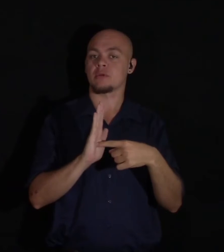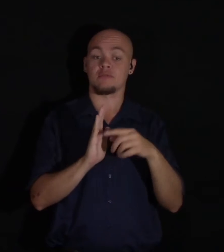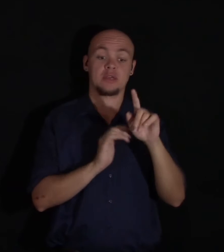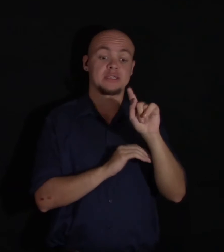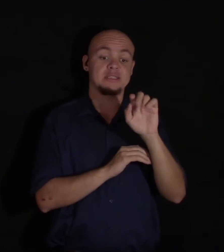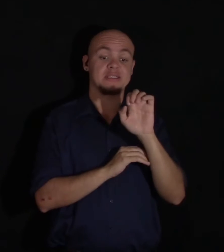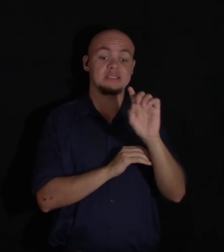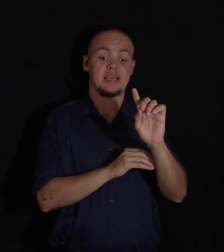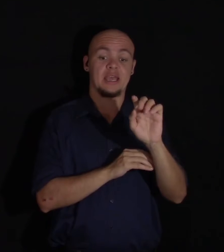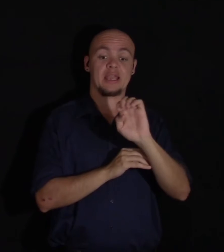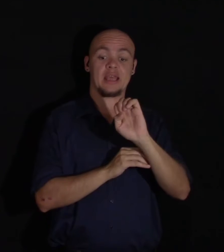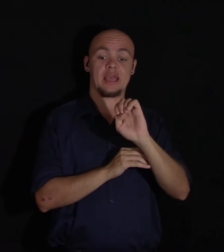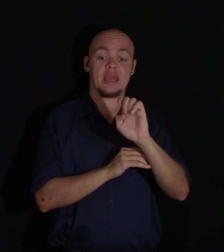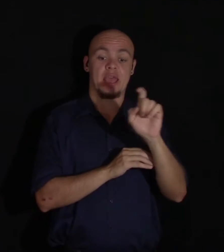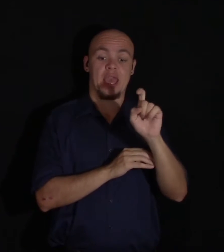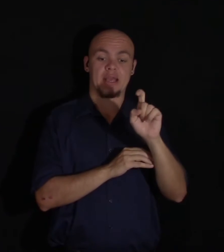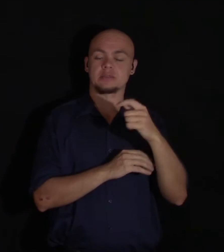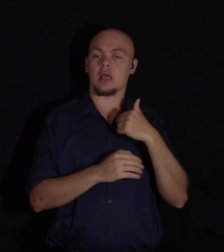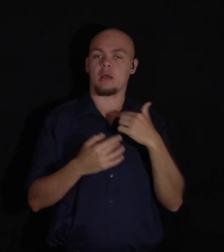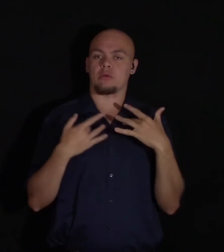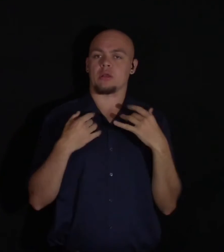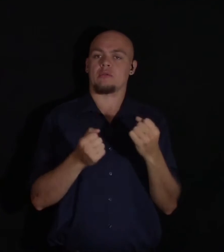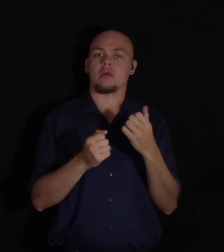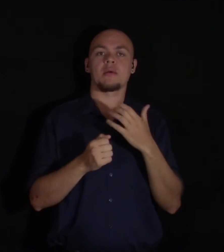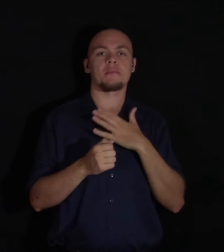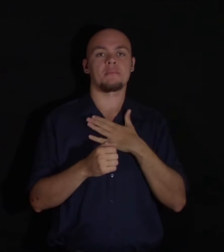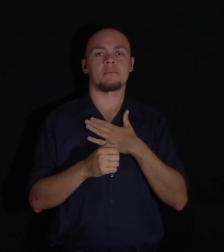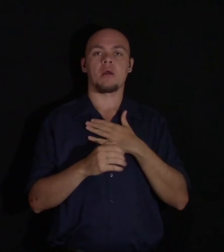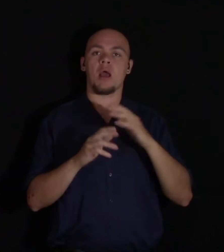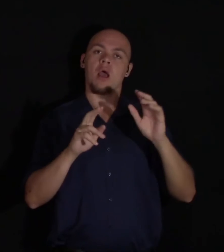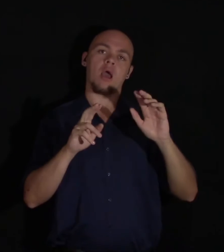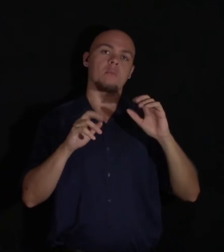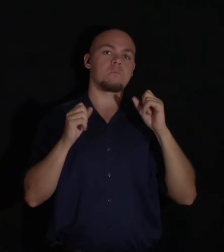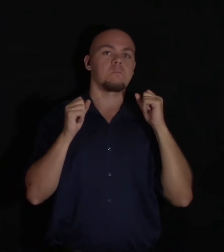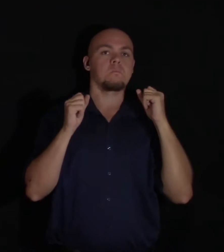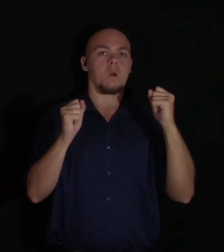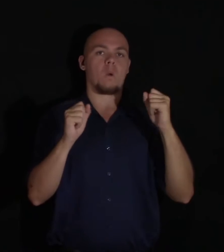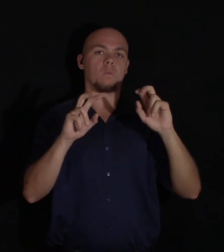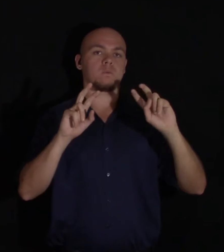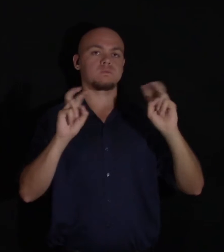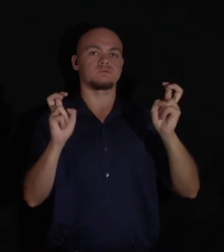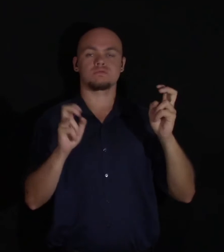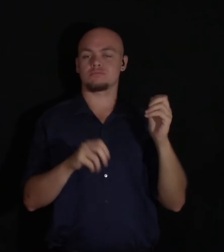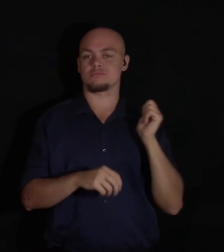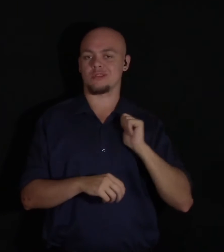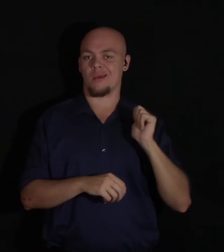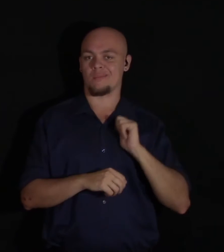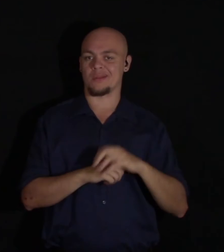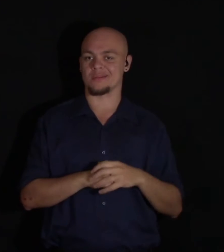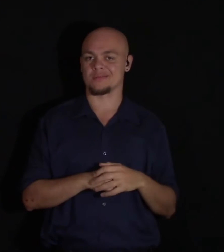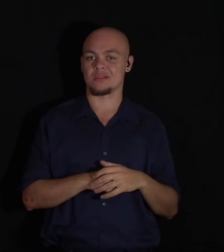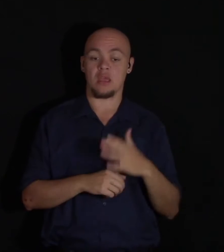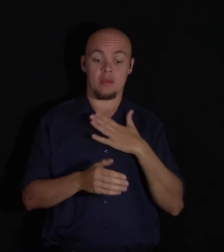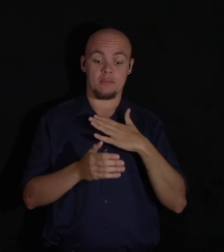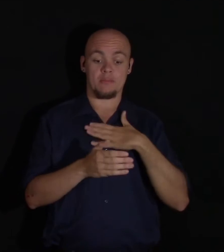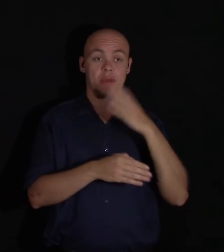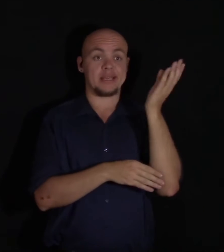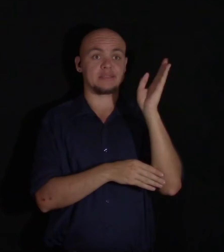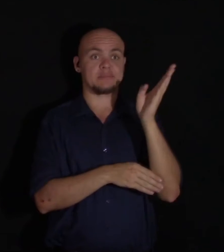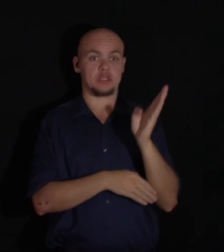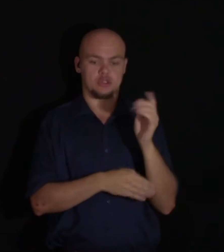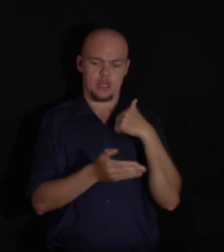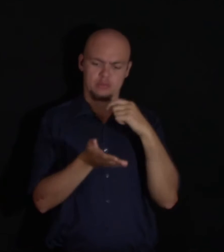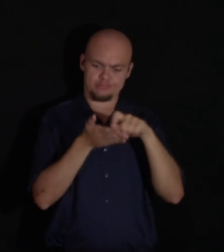TEDx, I was confident about my admittedly bold topic. And when I first wrote up my speech, I